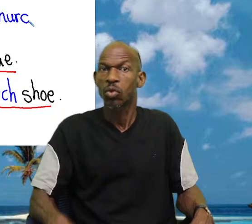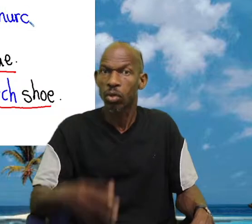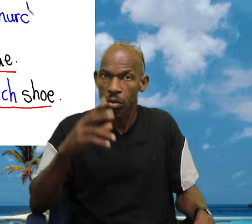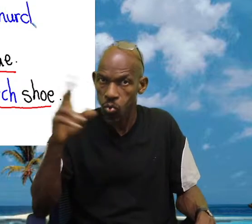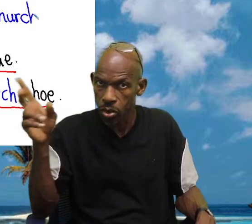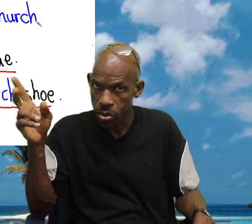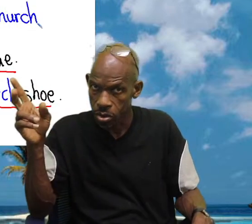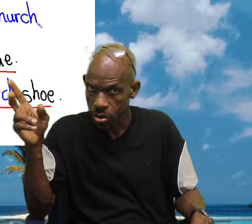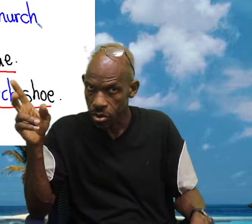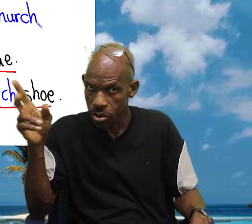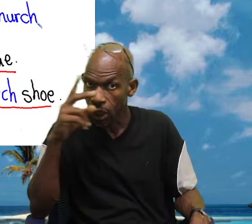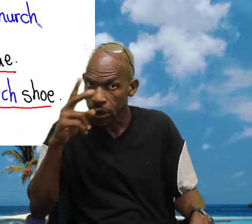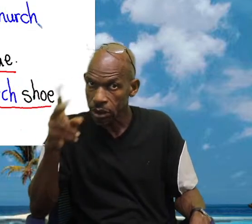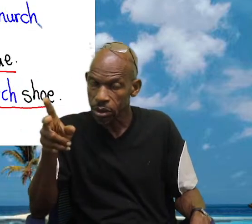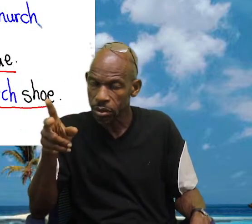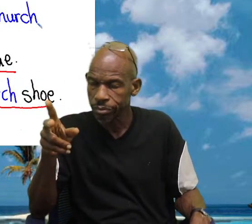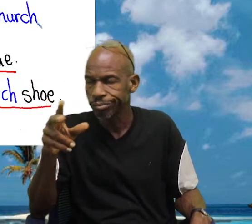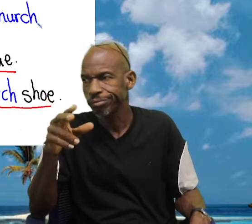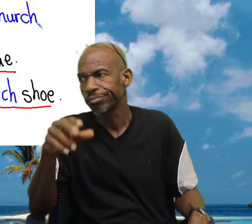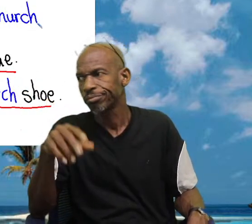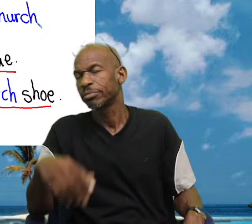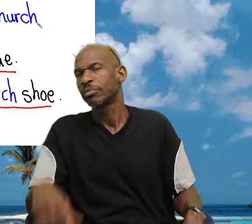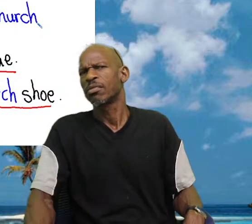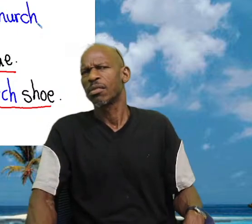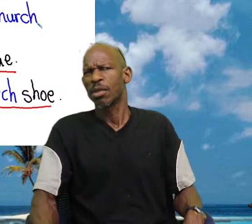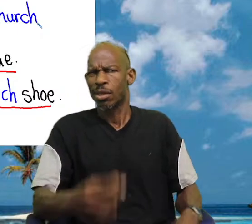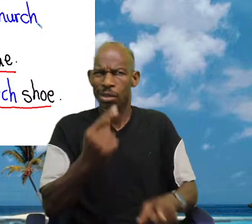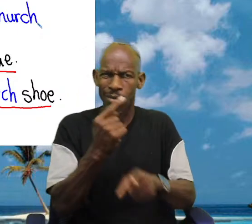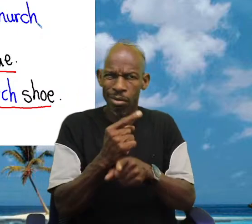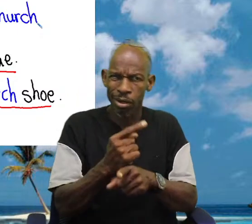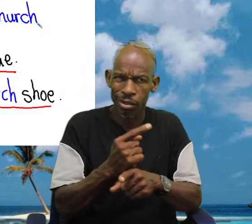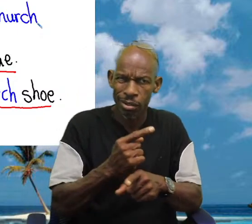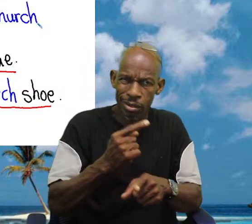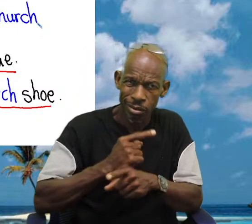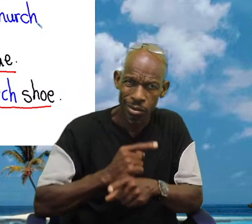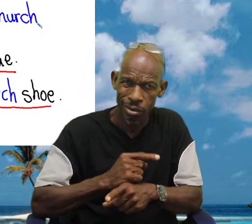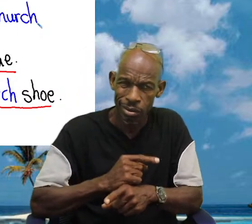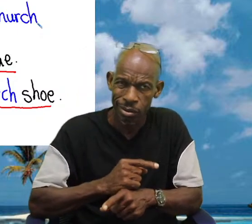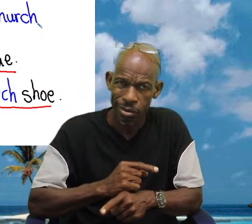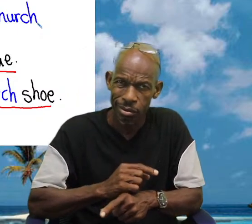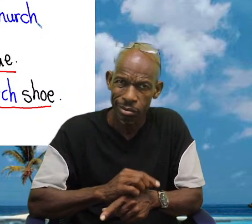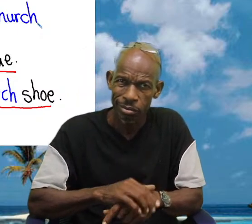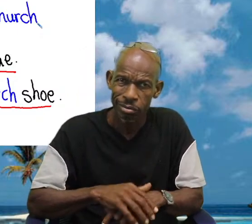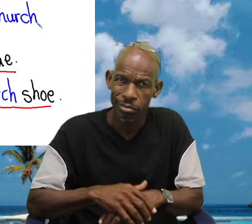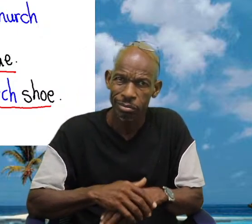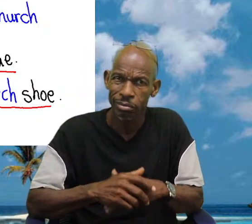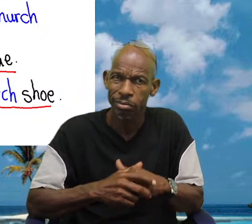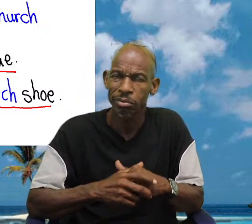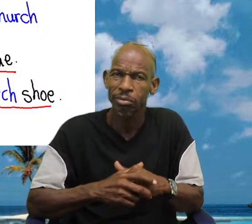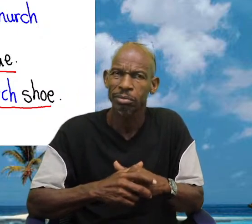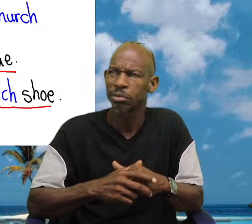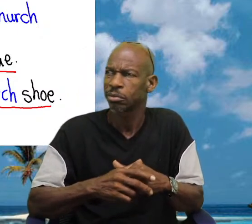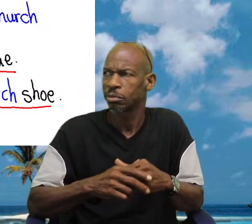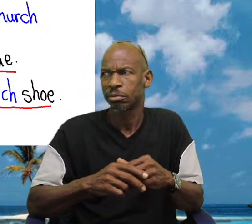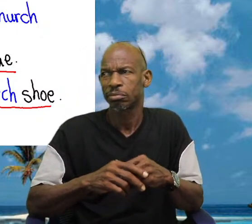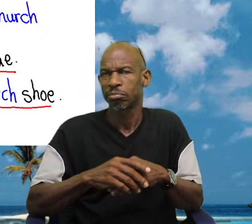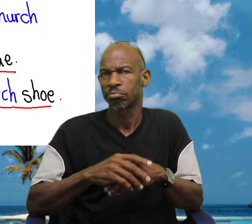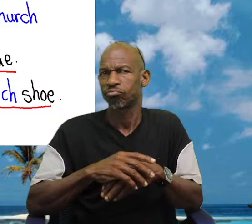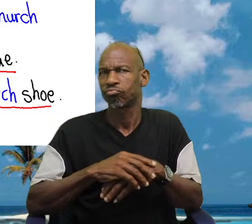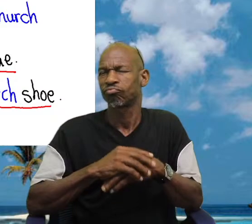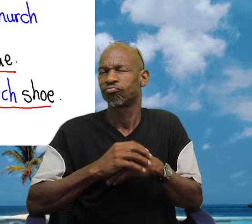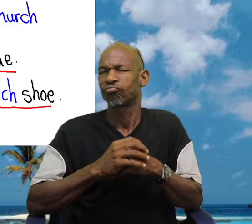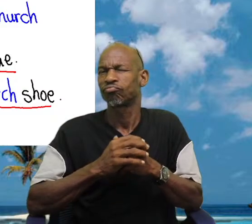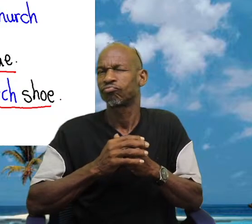if I write the shoe is church, it will not be correct. To make this correct, the